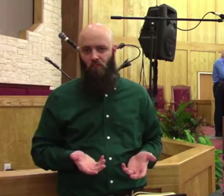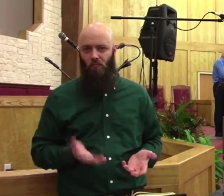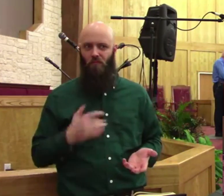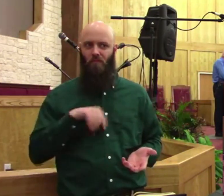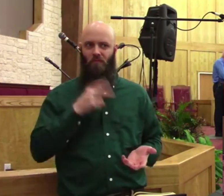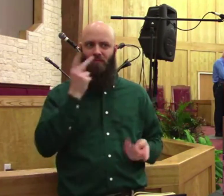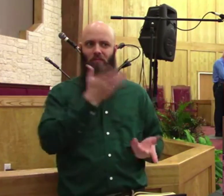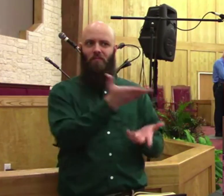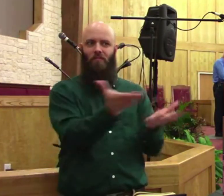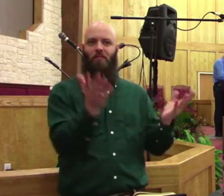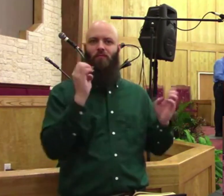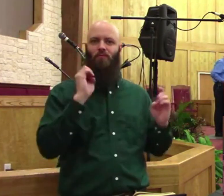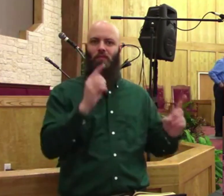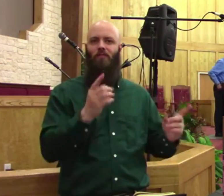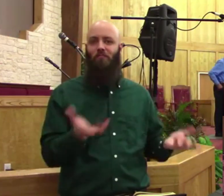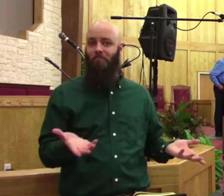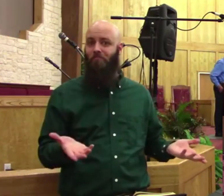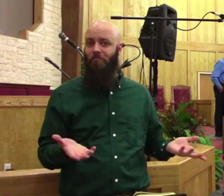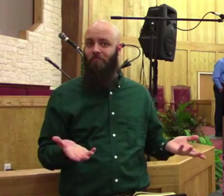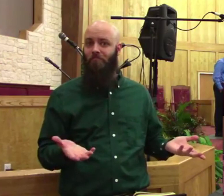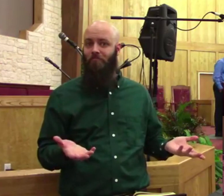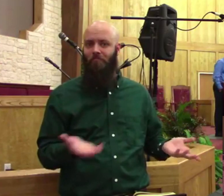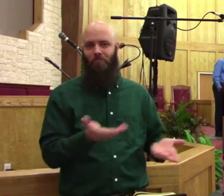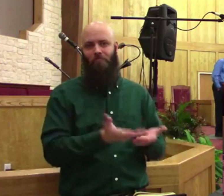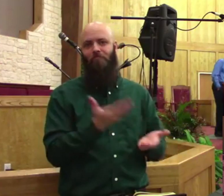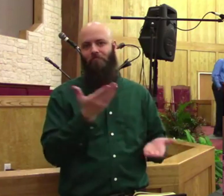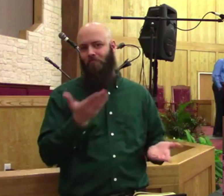of education. You know,